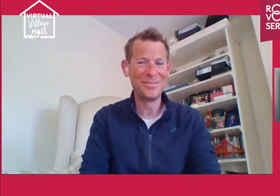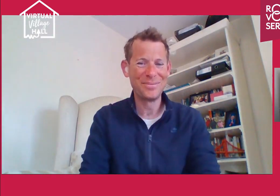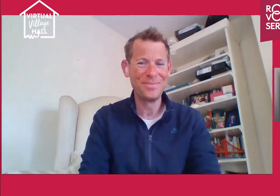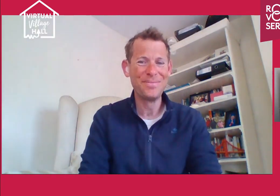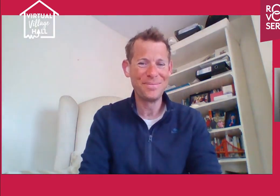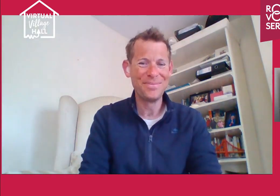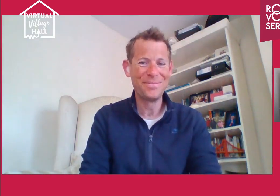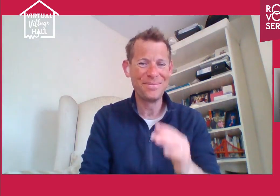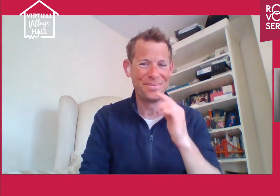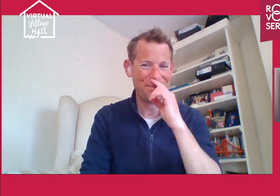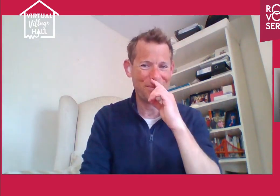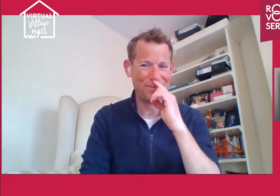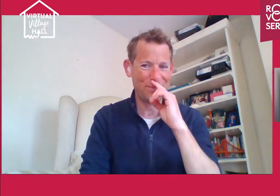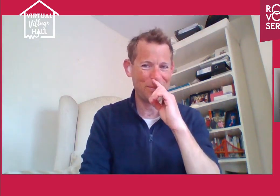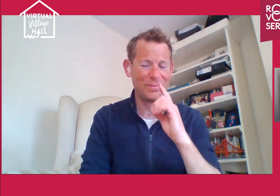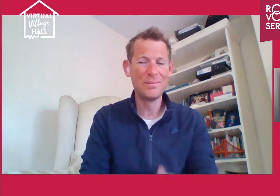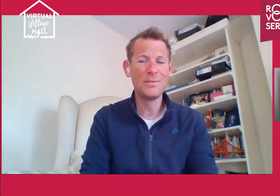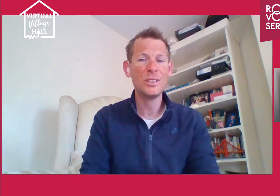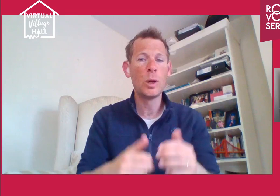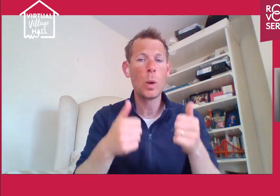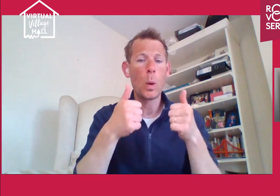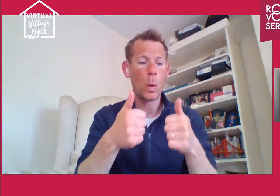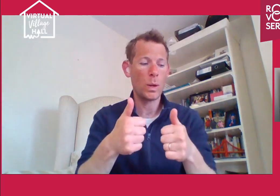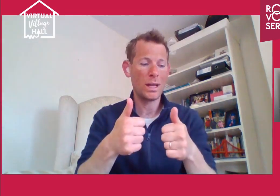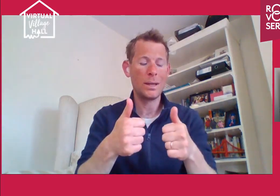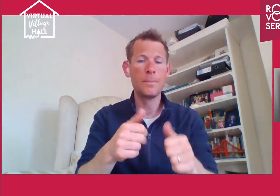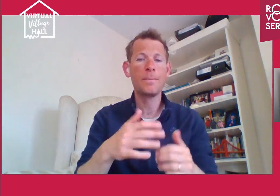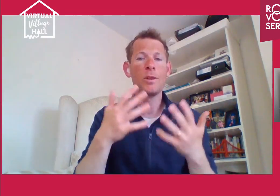Yes, it's hard. You're right.